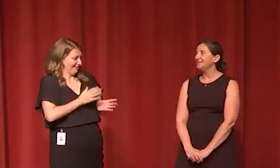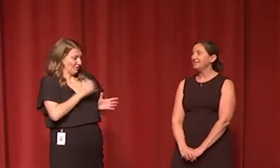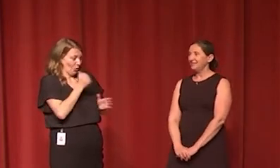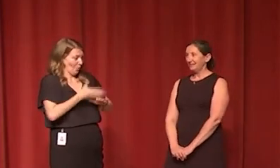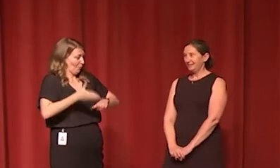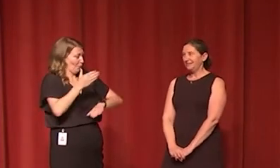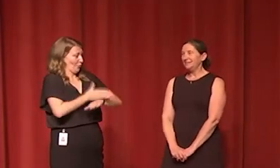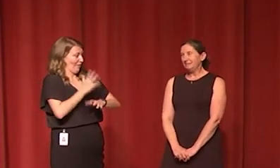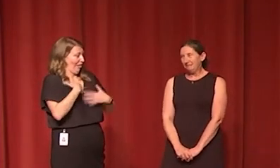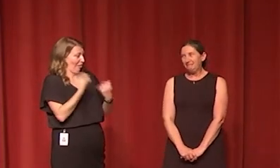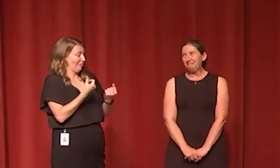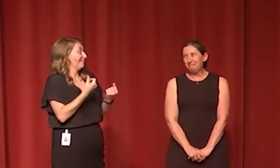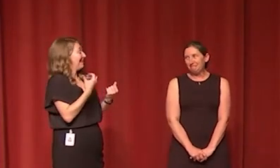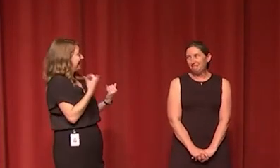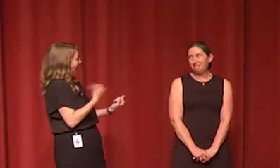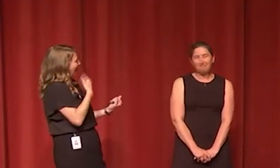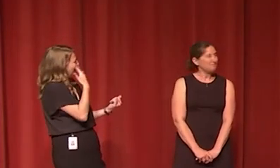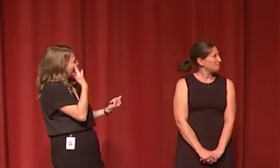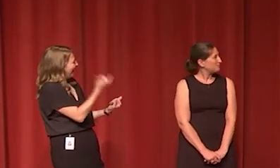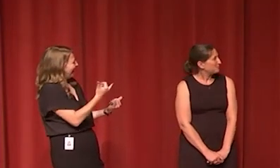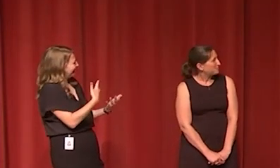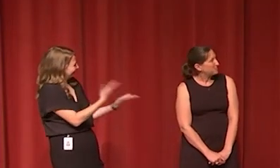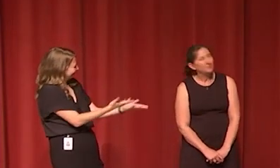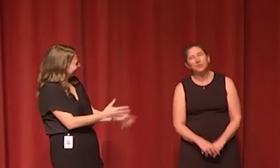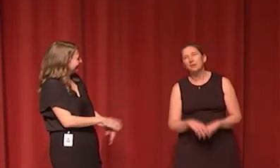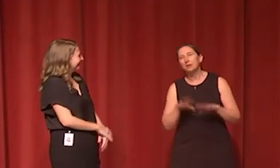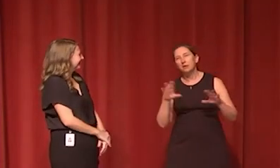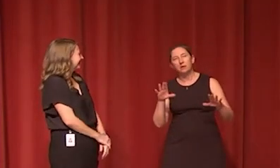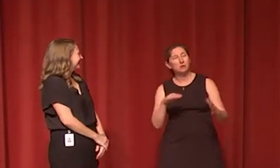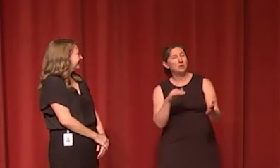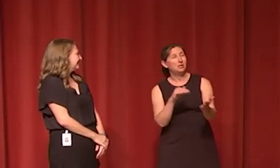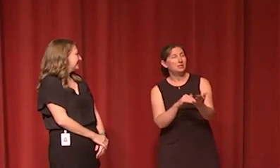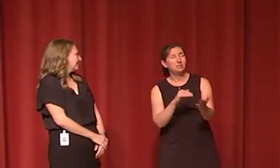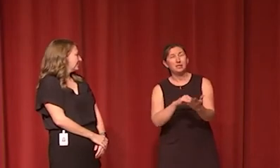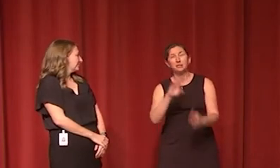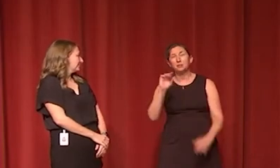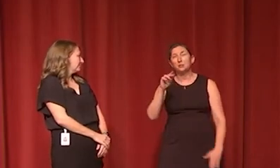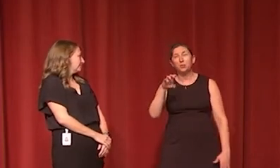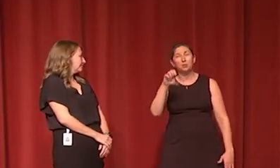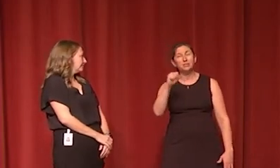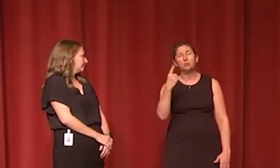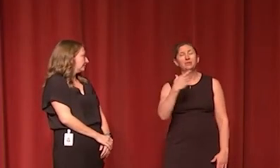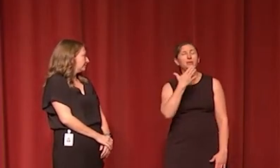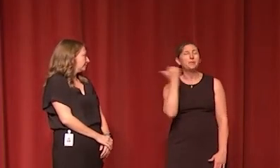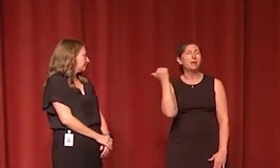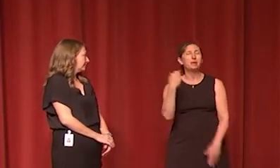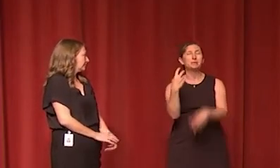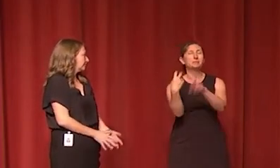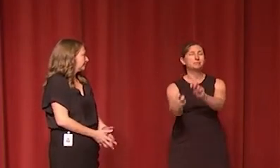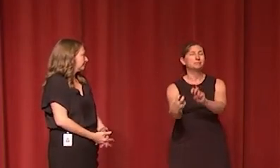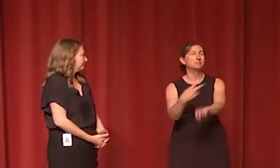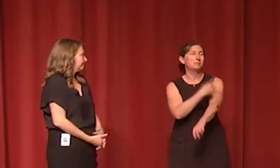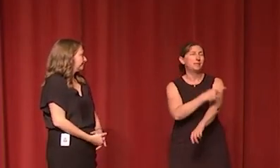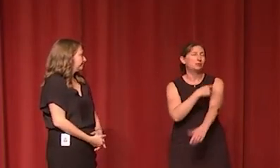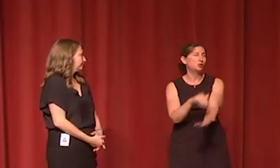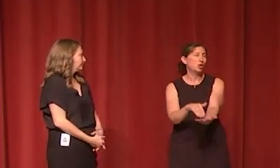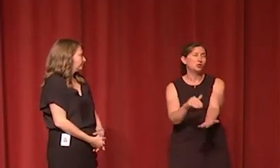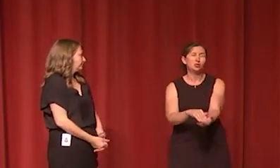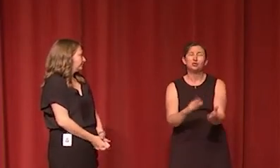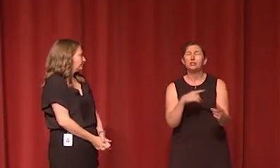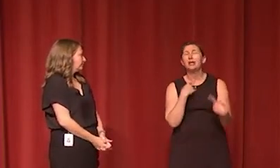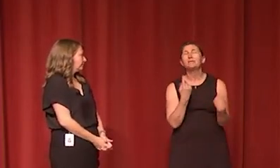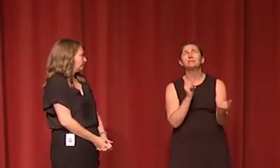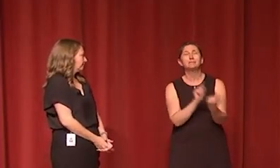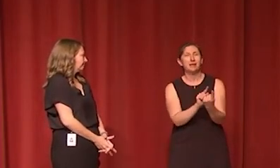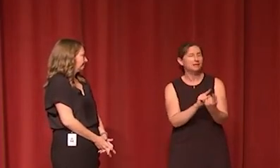point. Dr. Bogues is one of the best clinicians I've ever met. So how do you approach that with your patients? How do you approach,